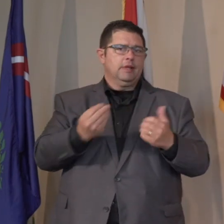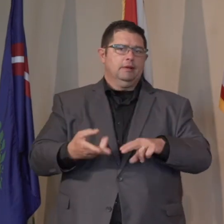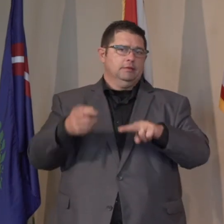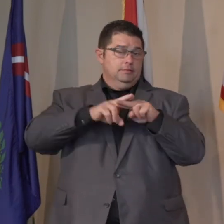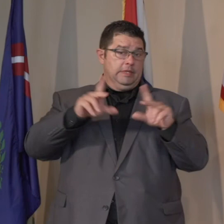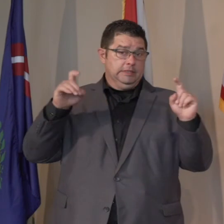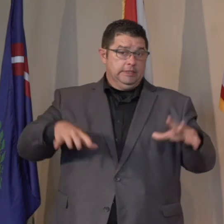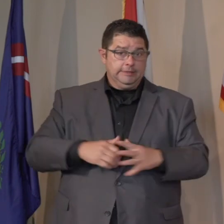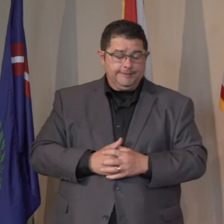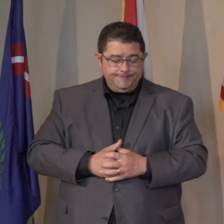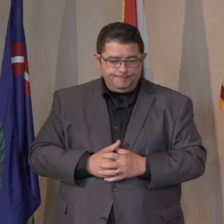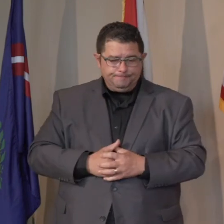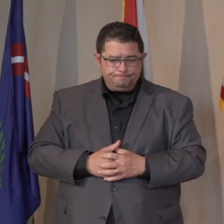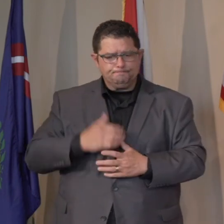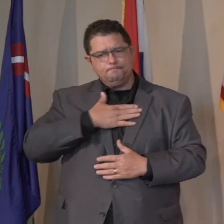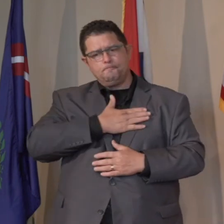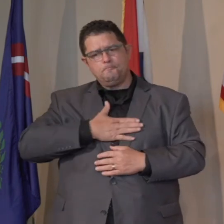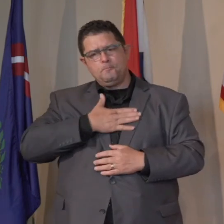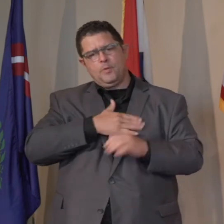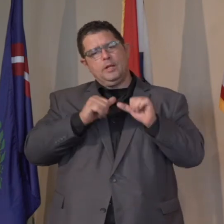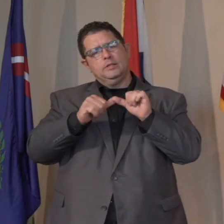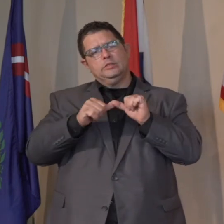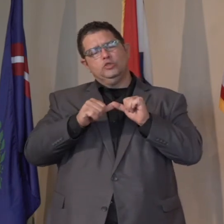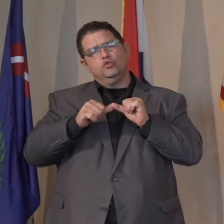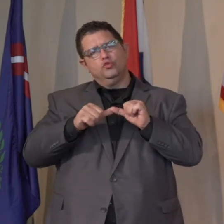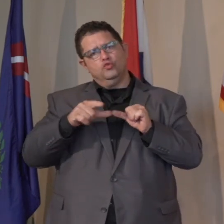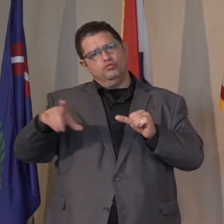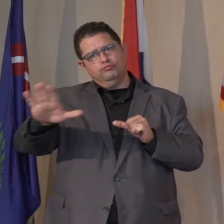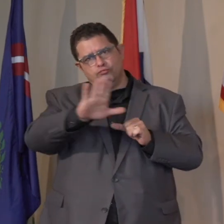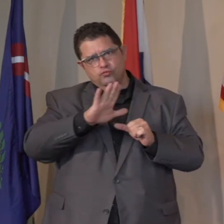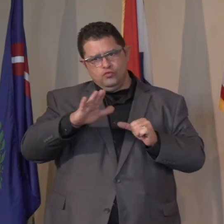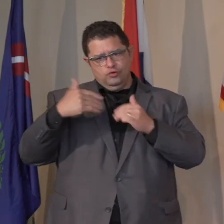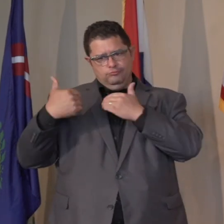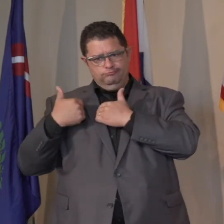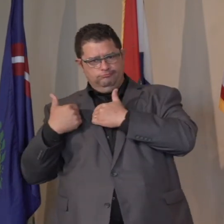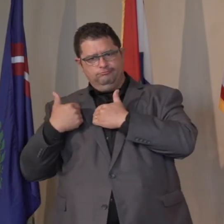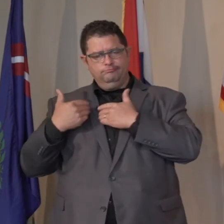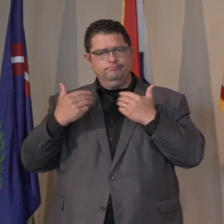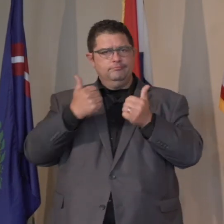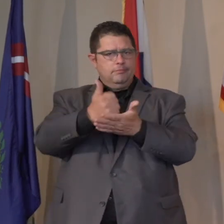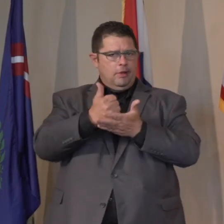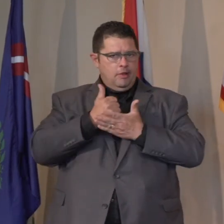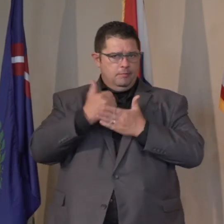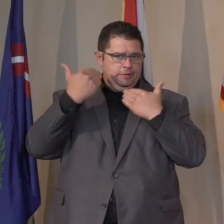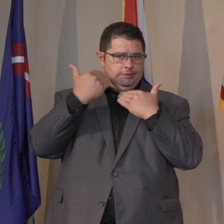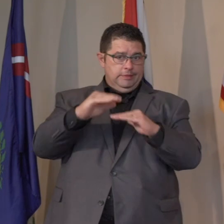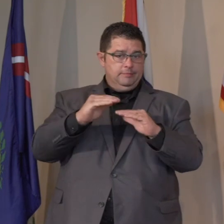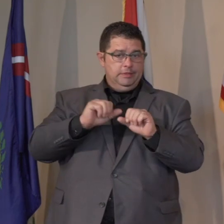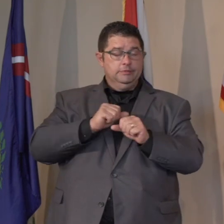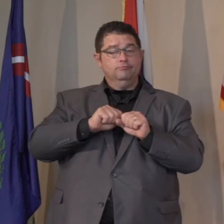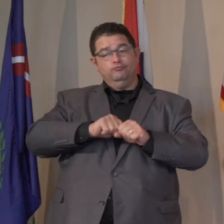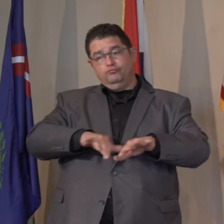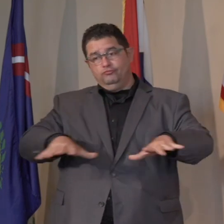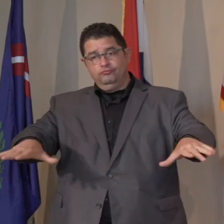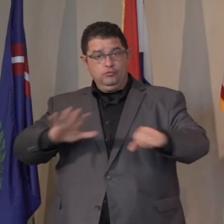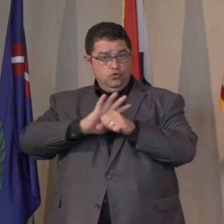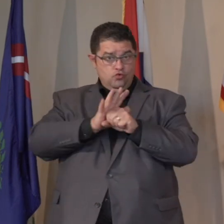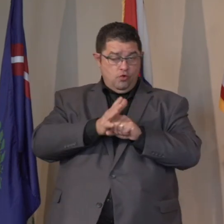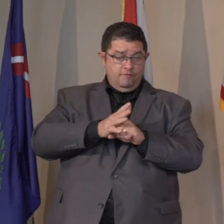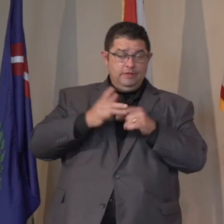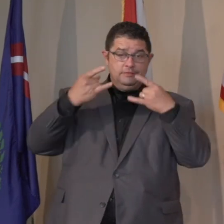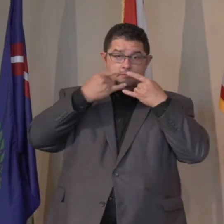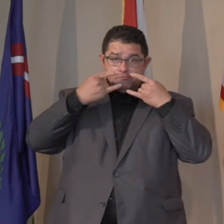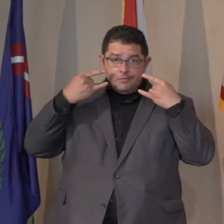testing. So please continue doing your part to help us limit the spread of COVID in our community. That means